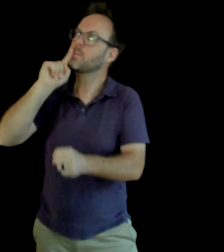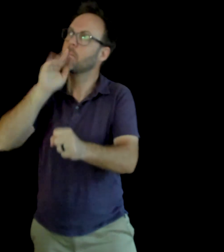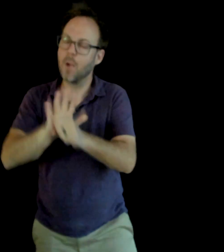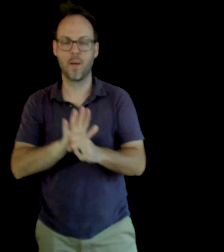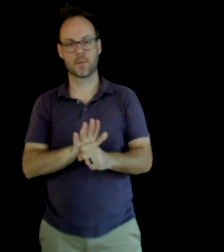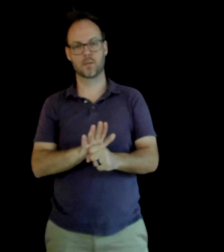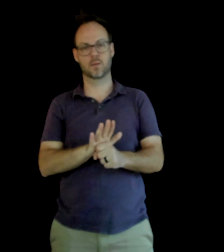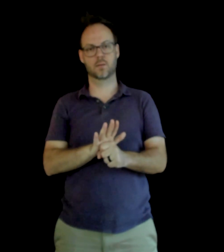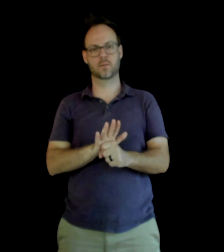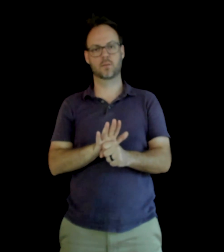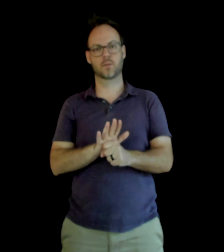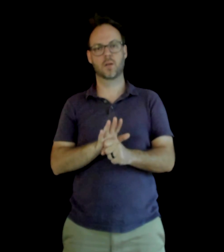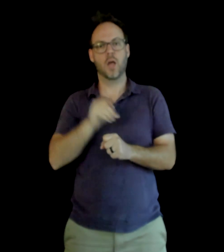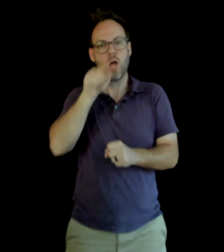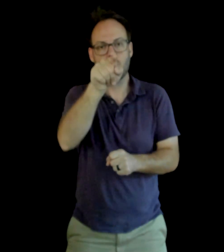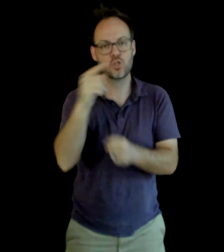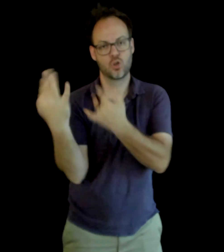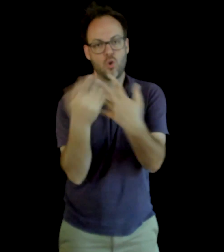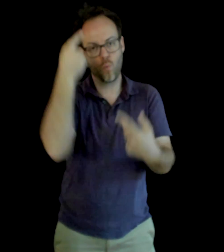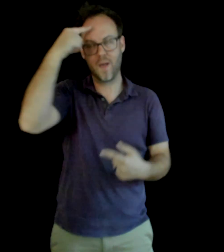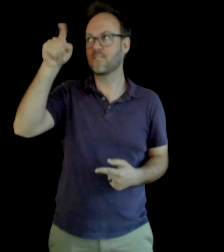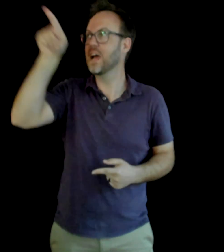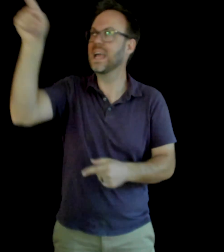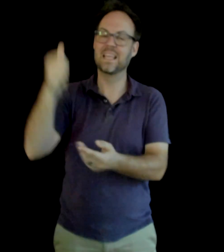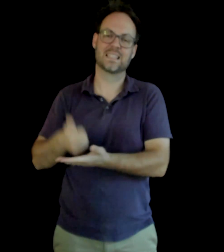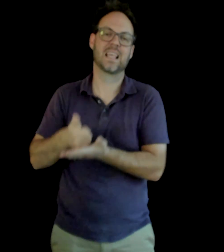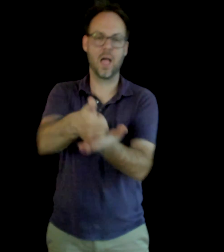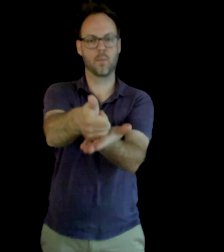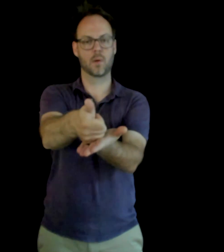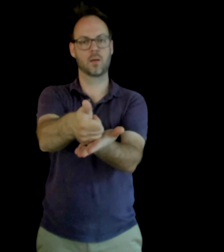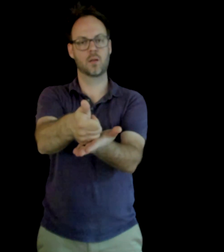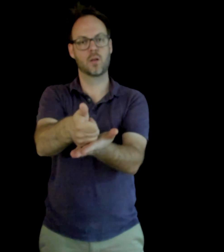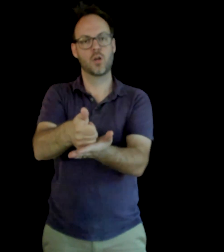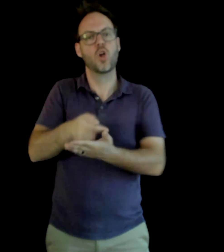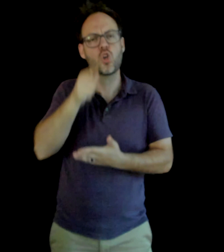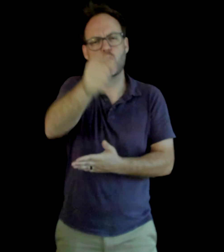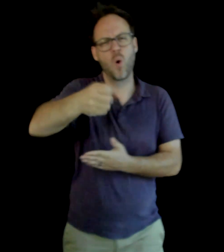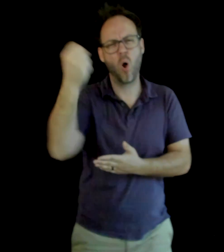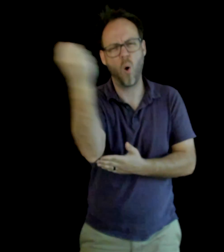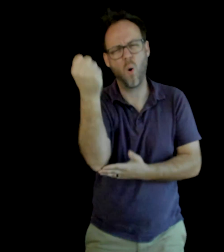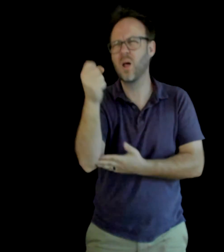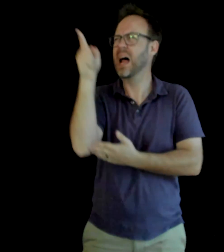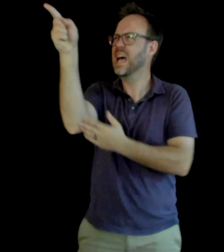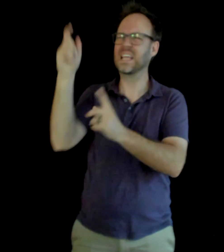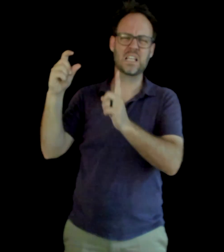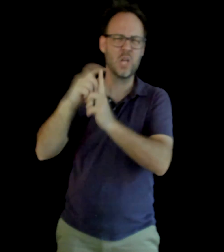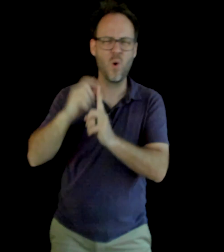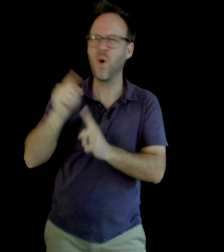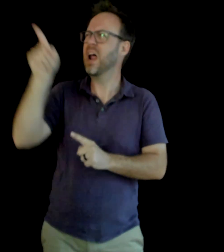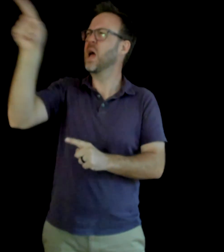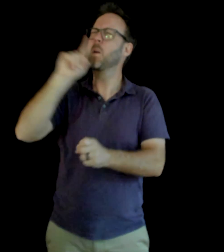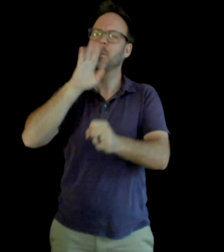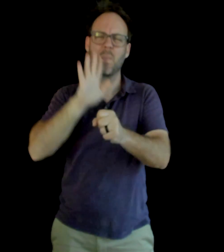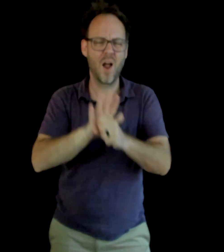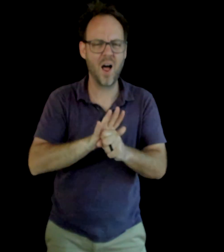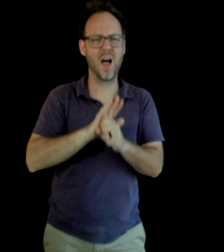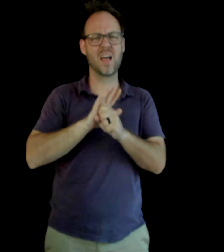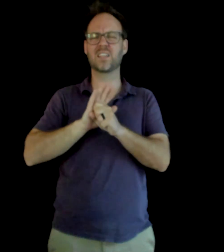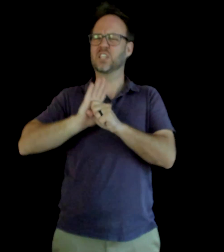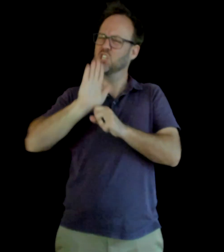God and his promises as you wait for his help. You are holding on to his word and promises